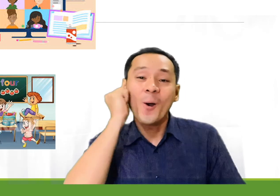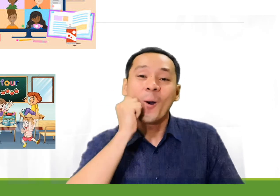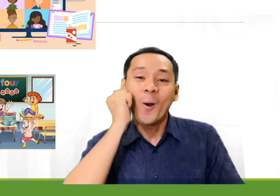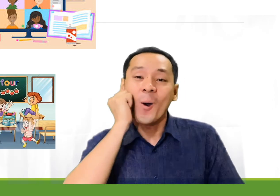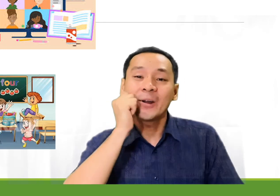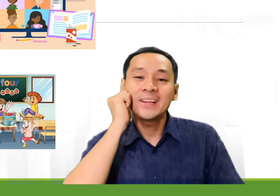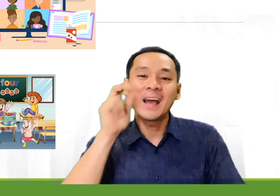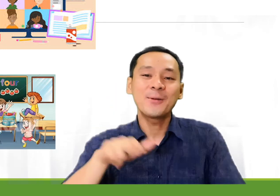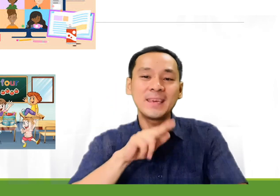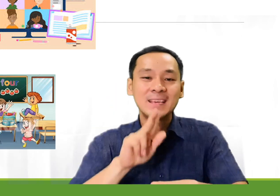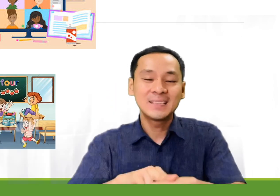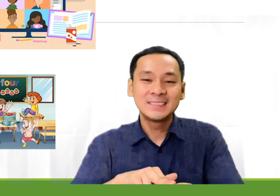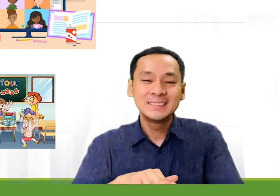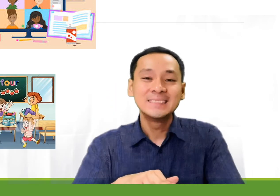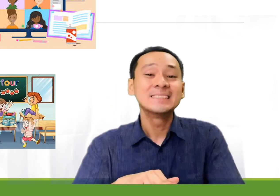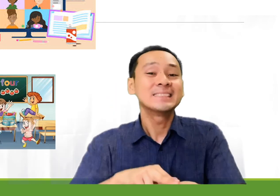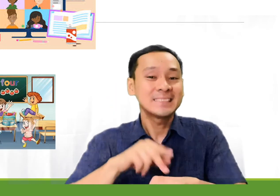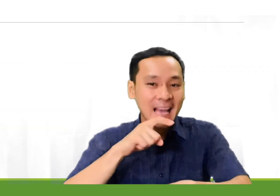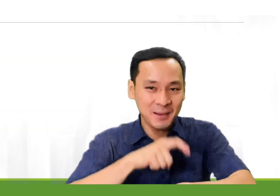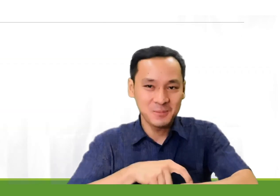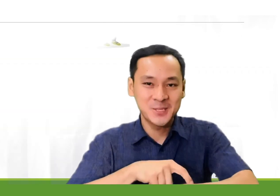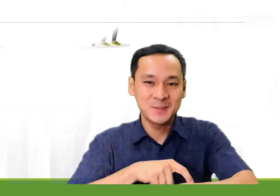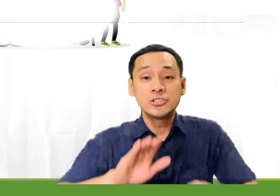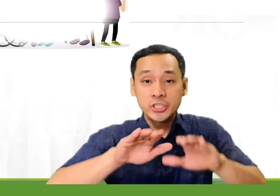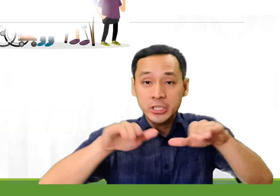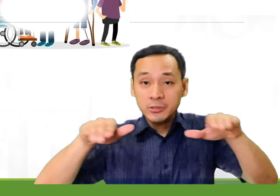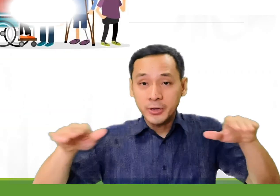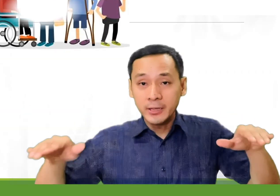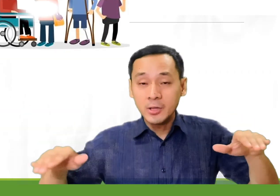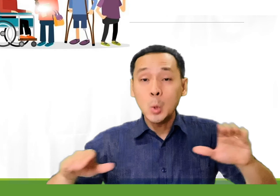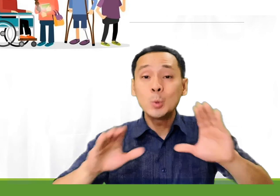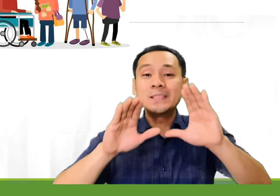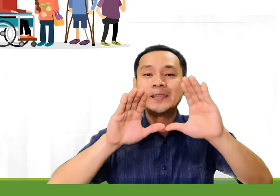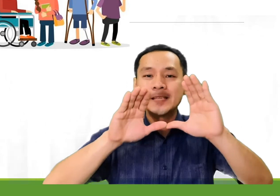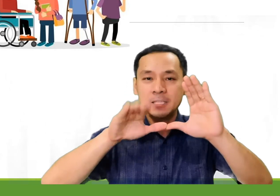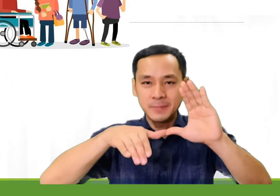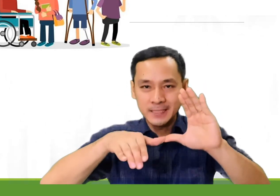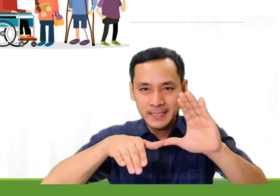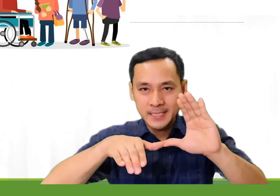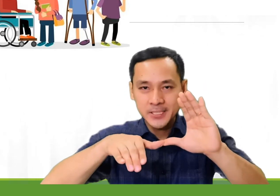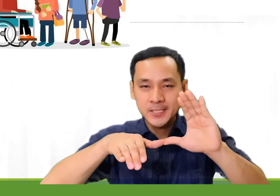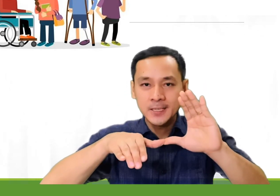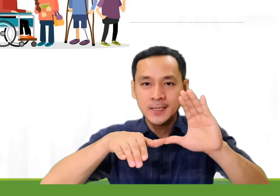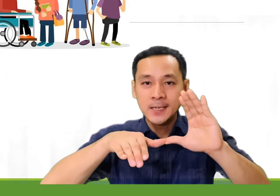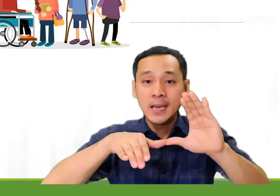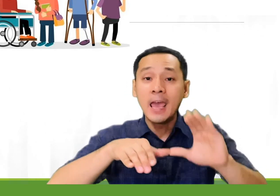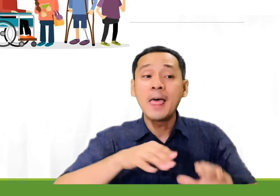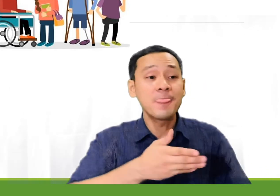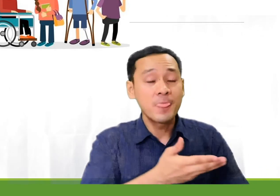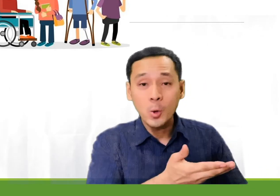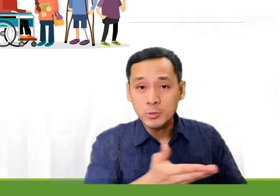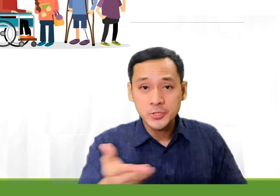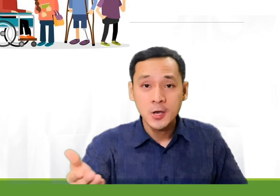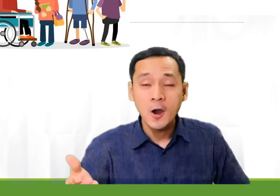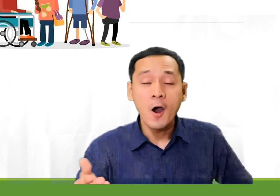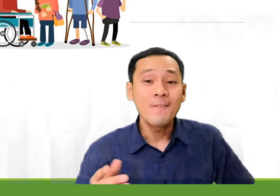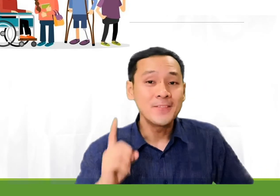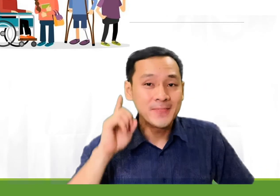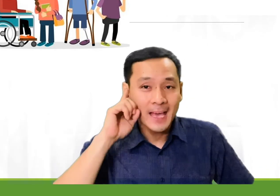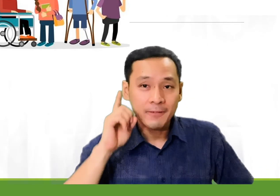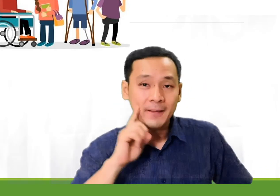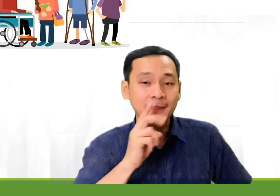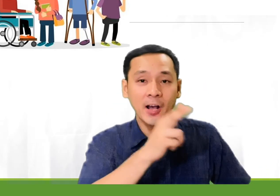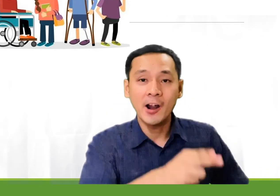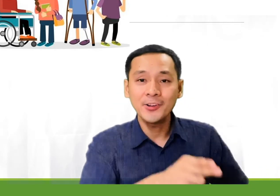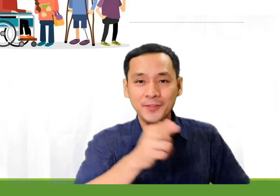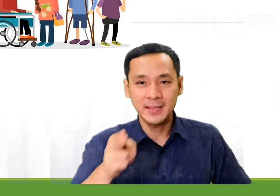or ordinary times, children with disabilities and those of